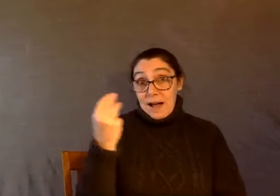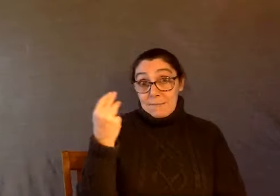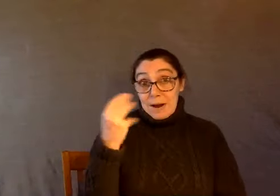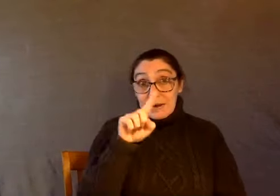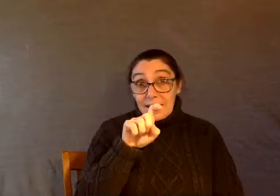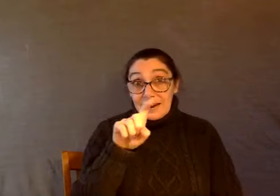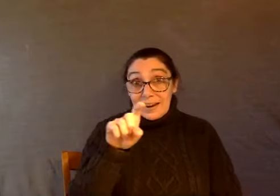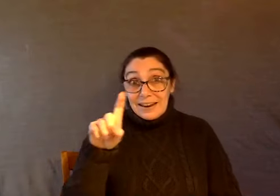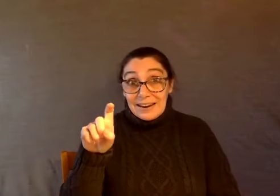on Monday?